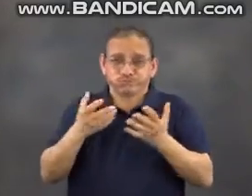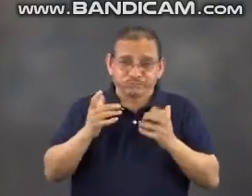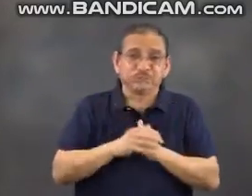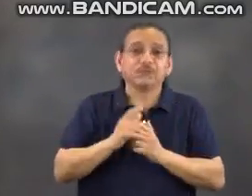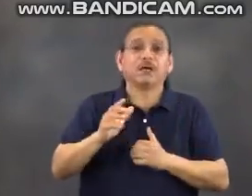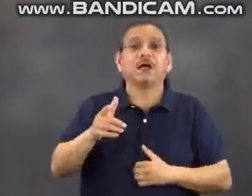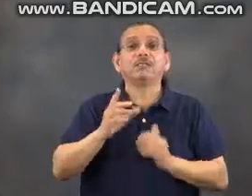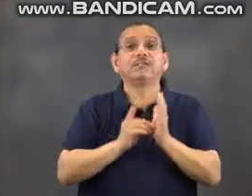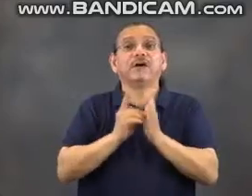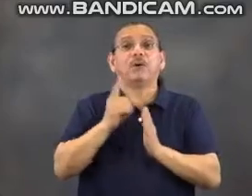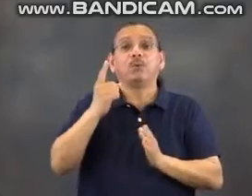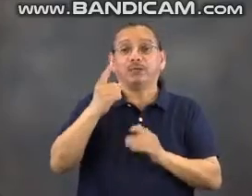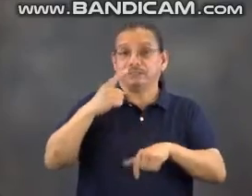It's kind of like driving a giant car.